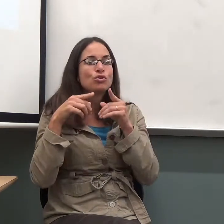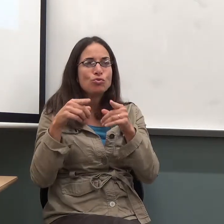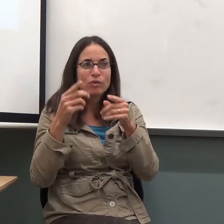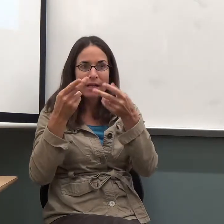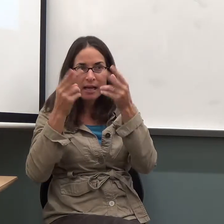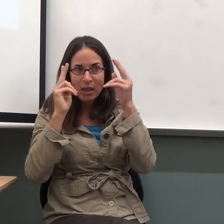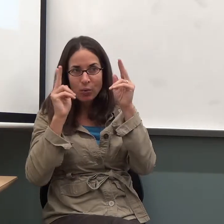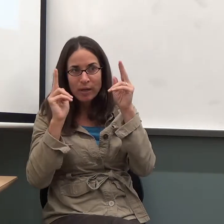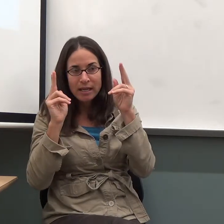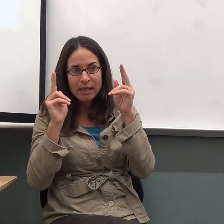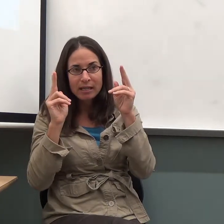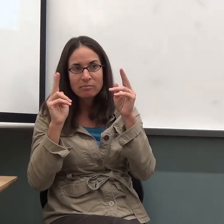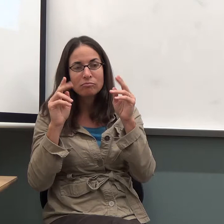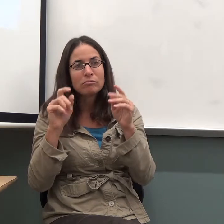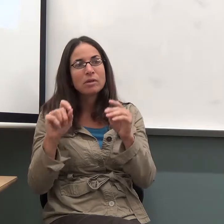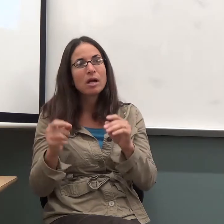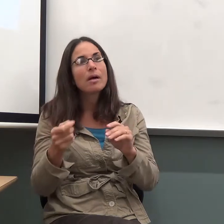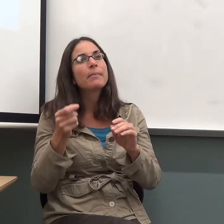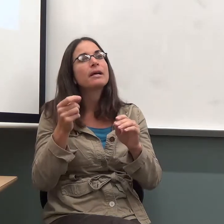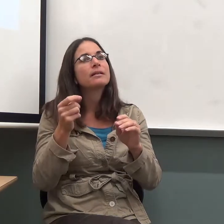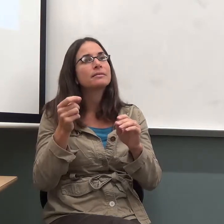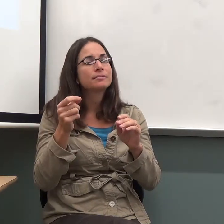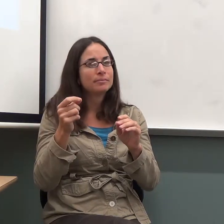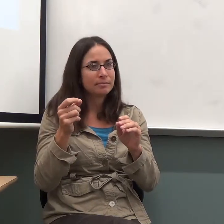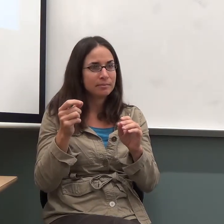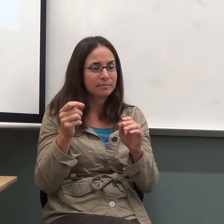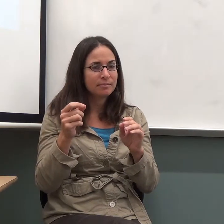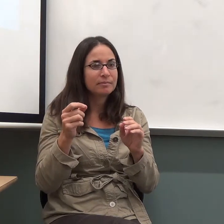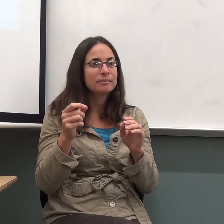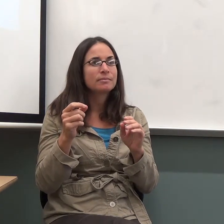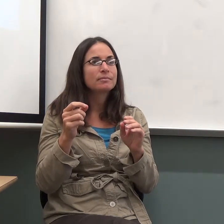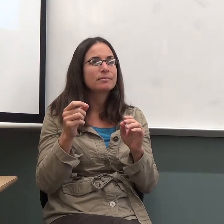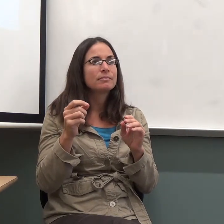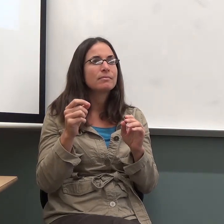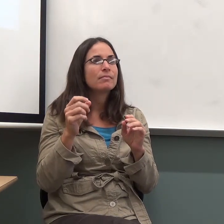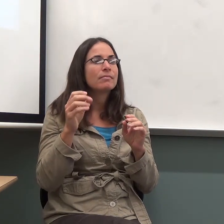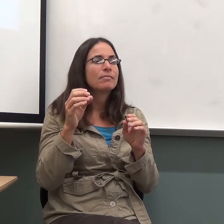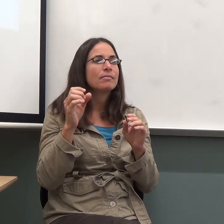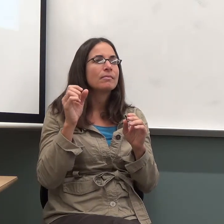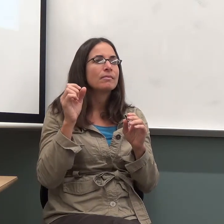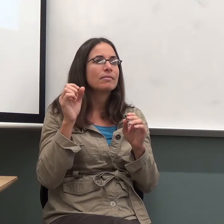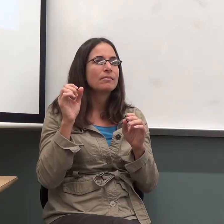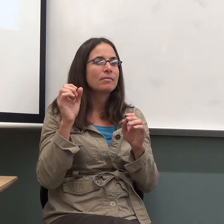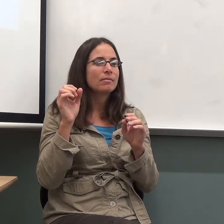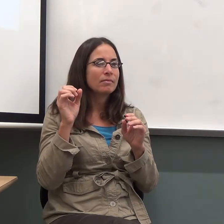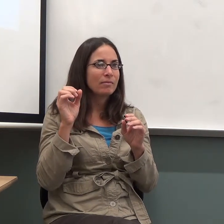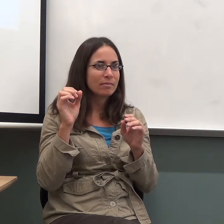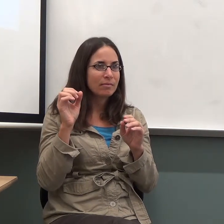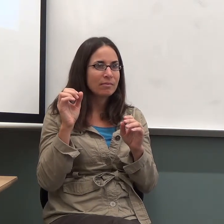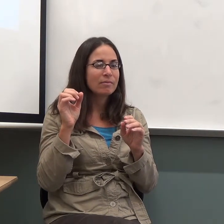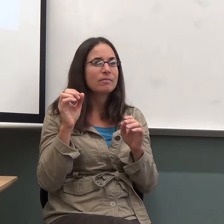If I walked up to someone and I said, during Halloween, is that enough